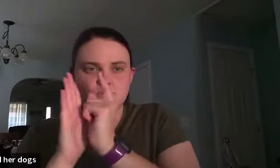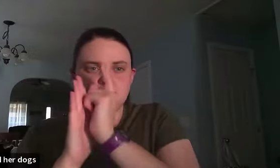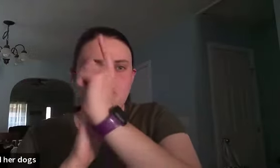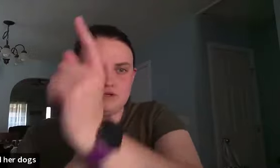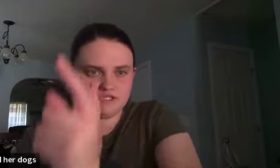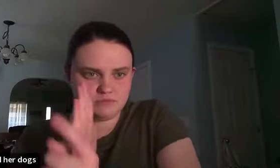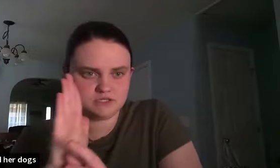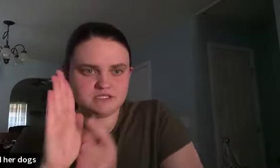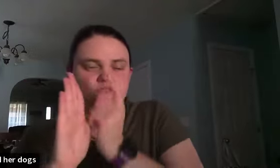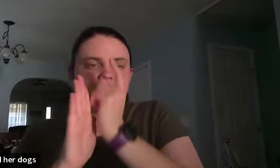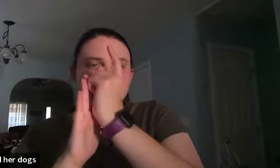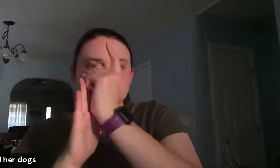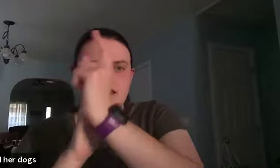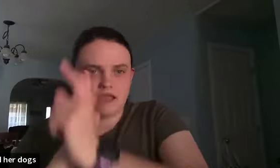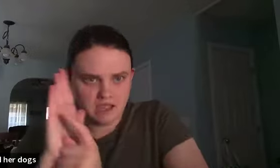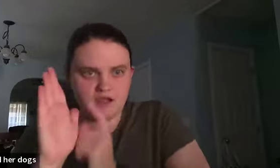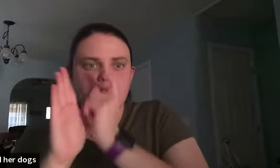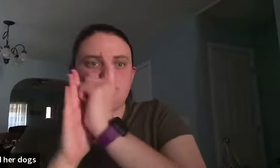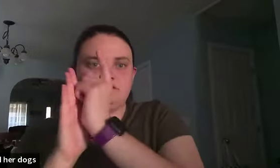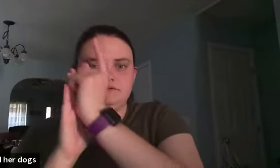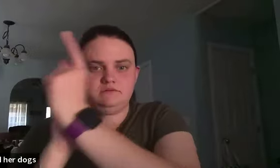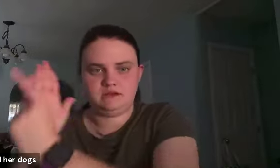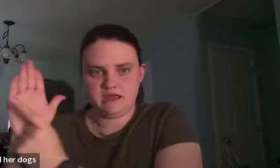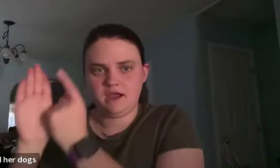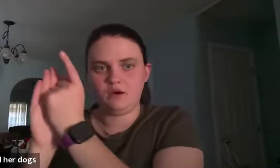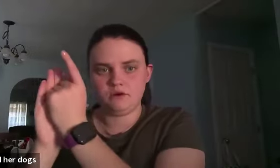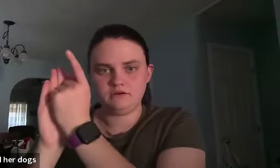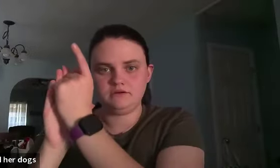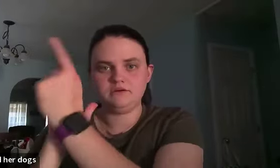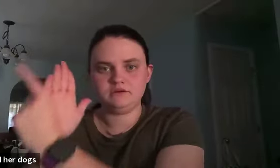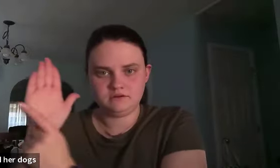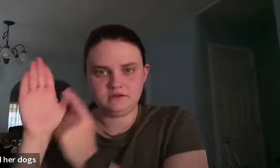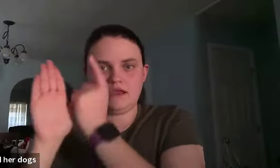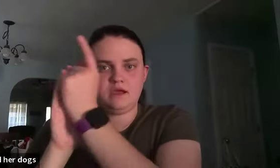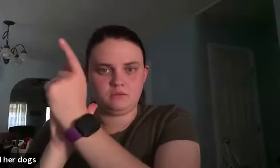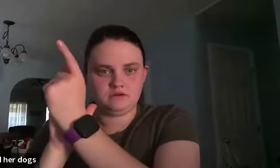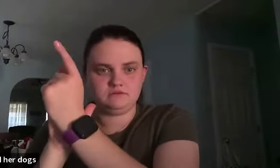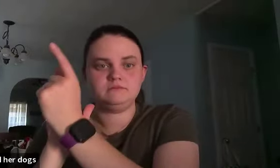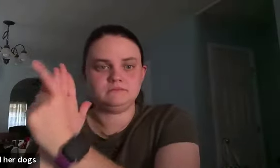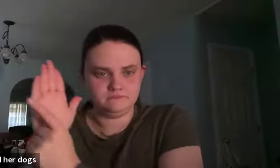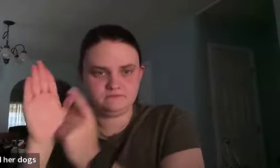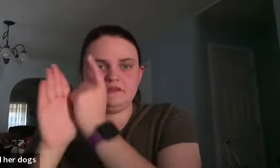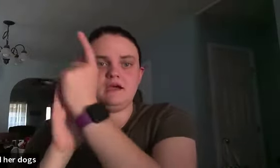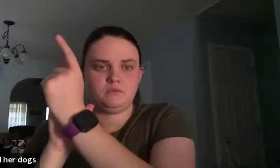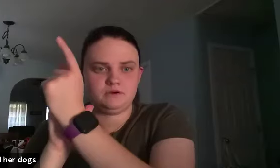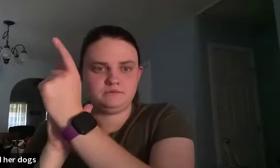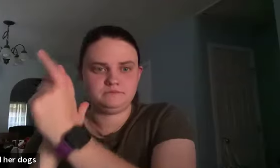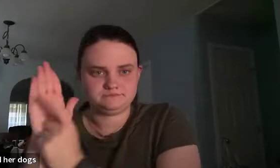going towards the person. Hour, hour, hour, hour.